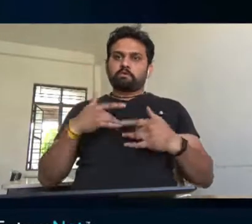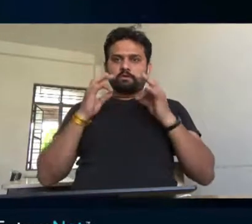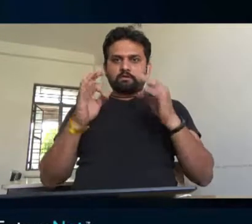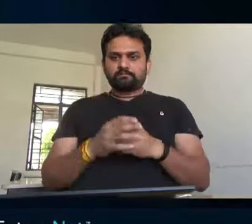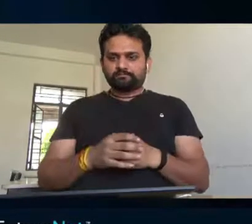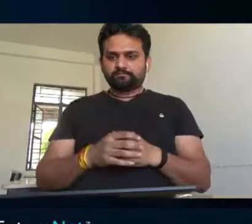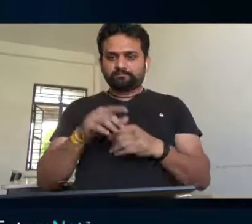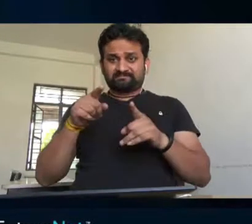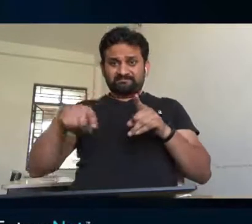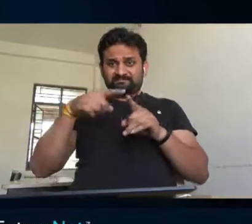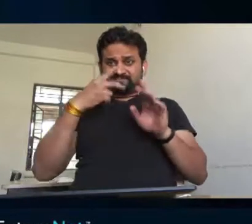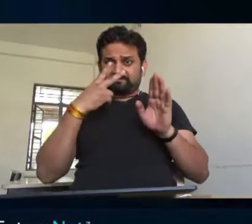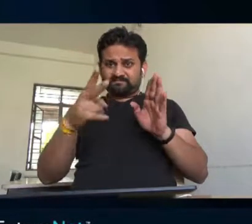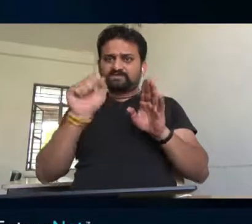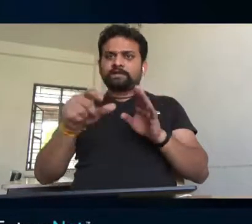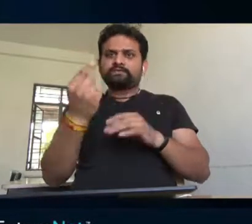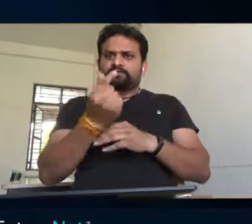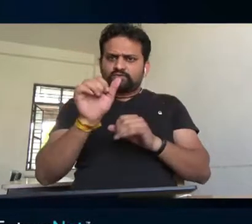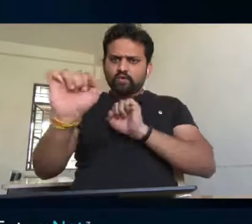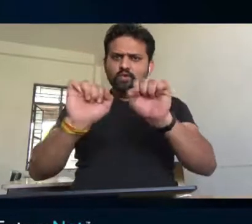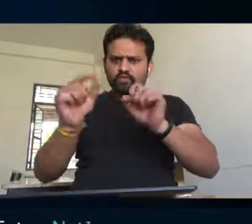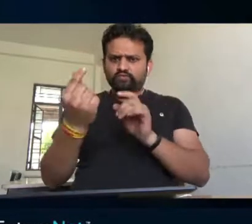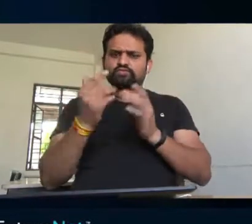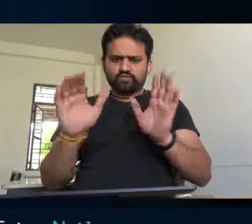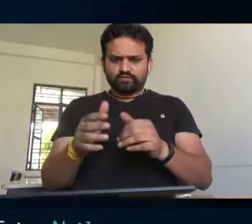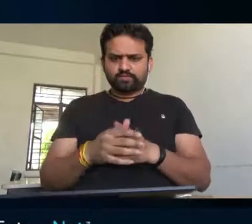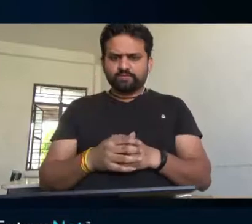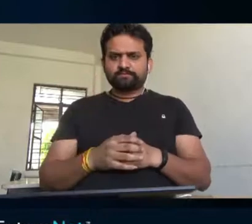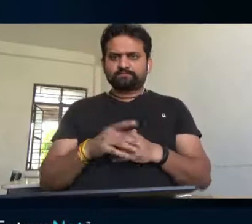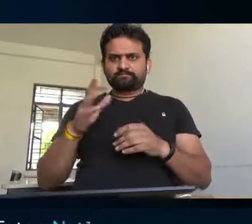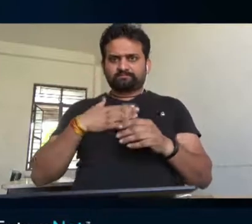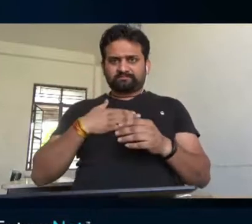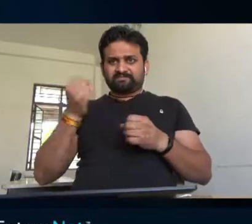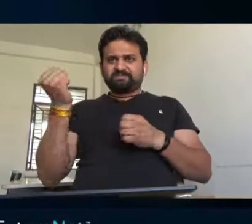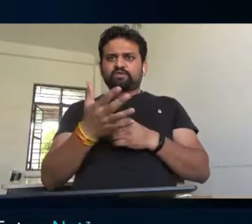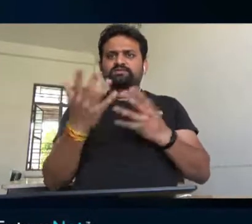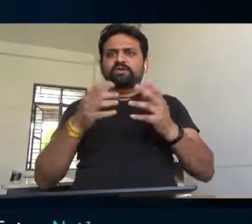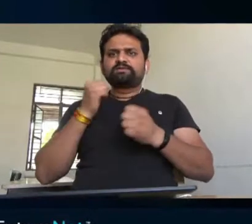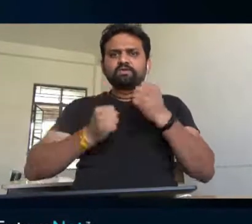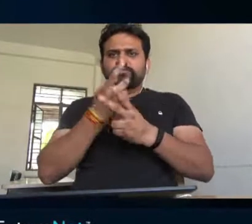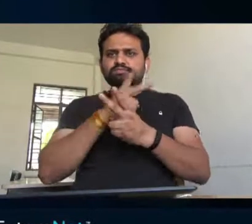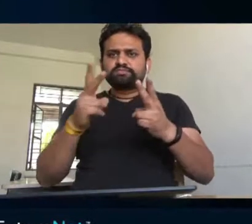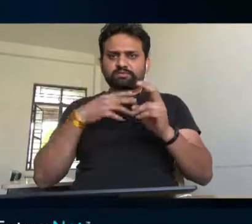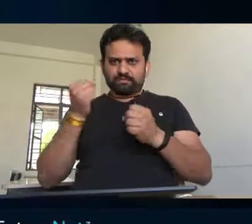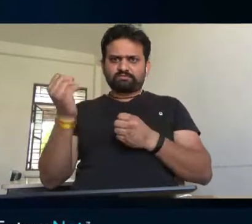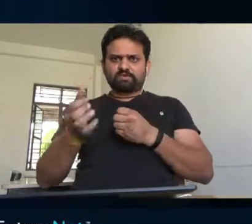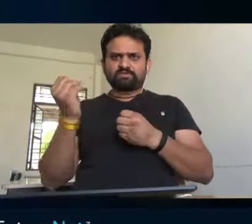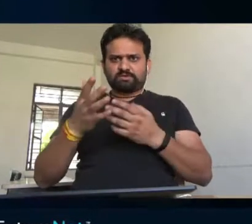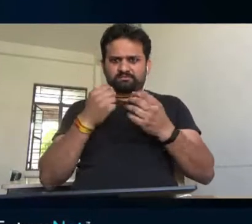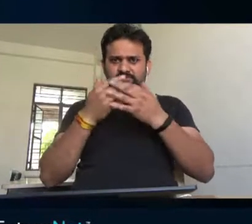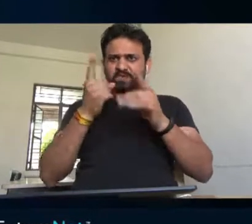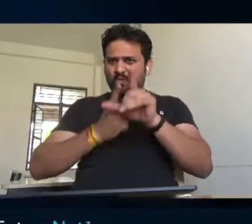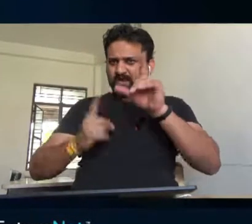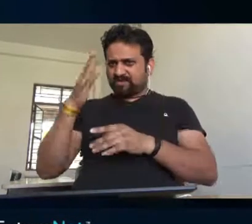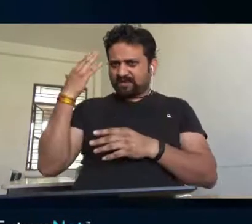sponsored by FutureNet. Yeah, you see here Kevin with our guys fantastic to have these kind of people on